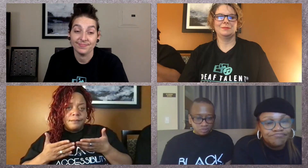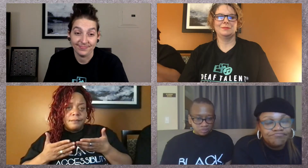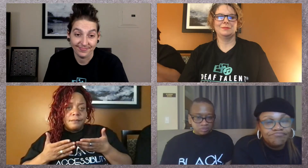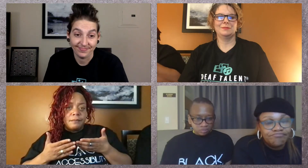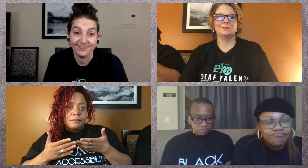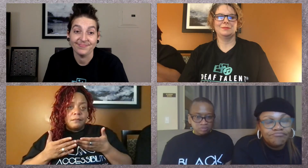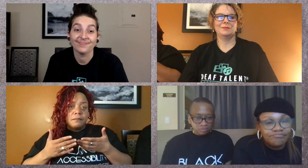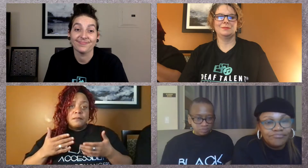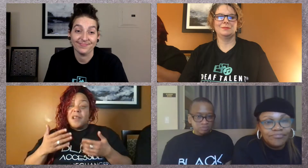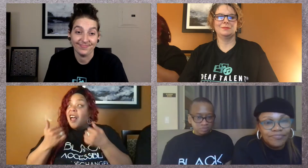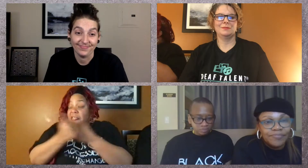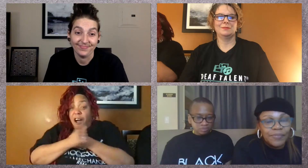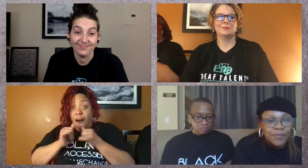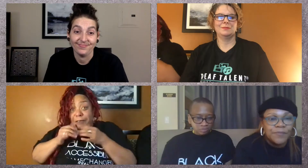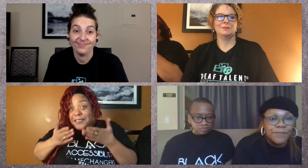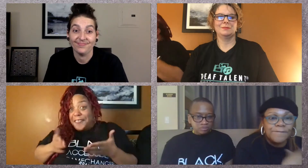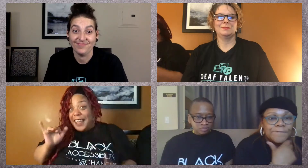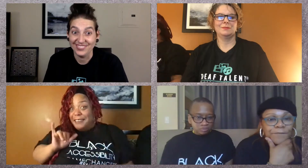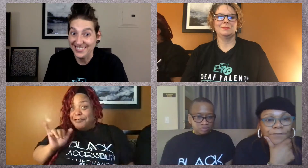the pain is still there.